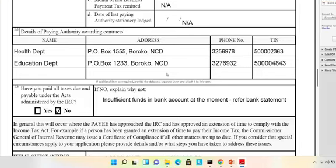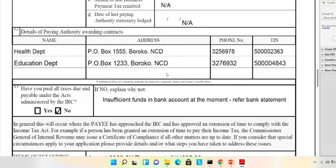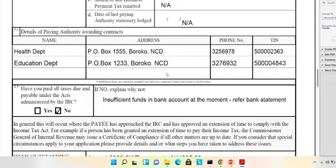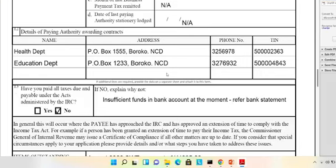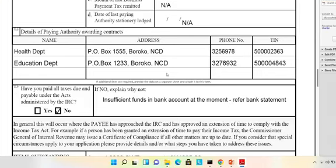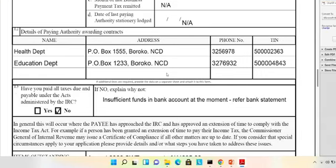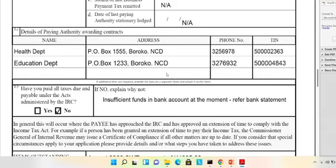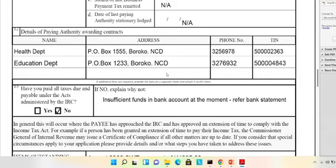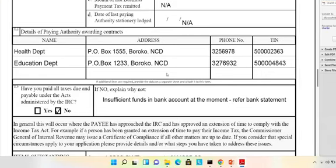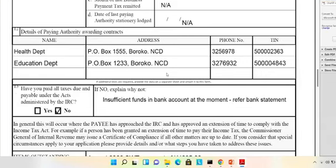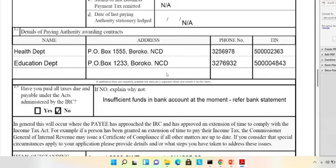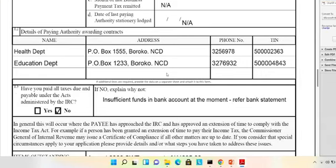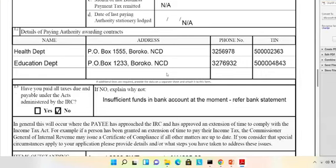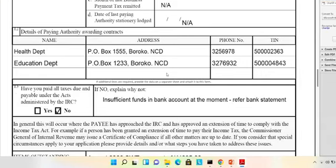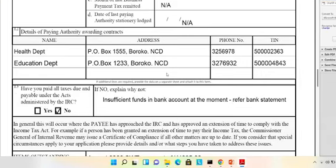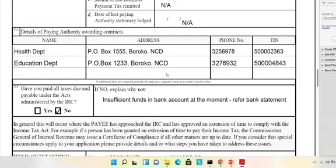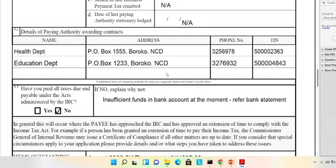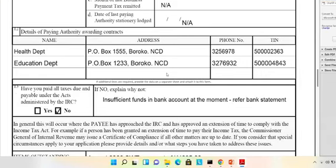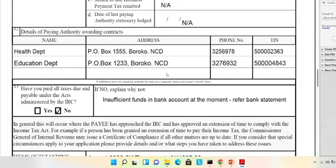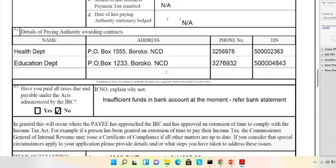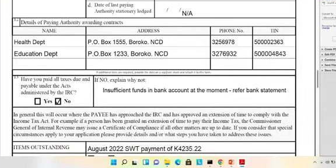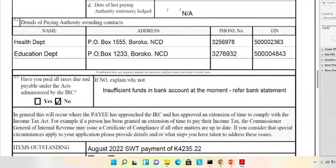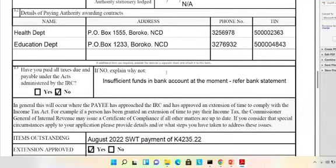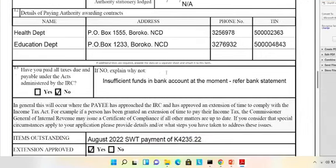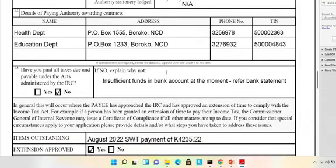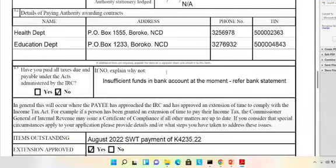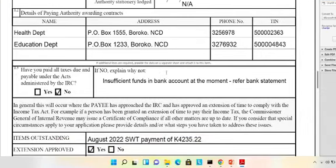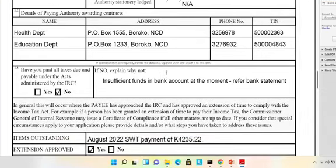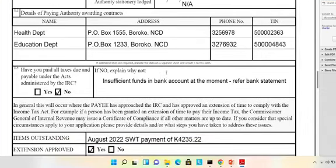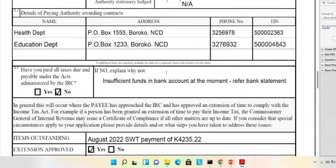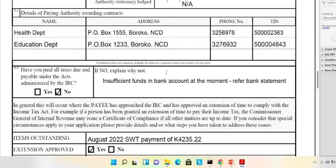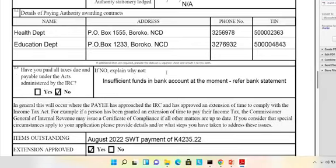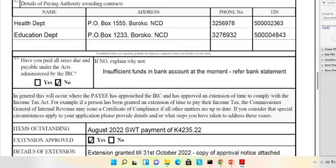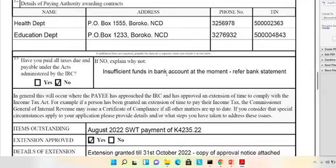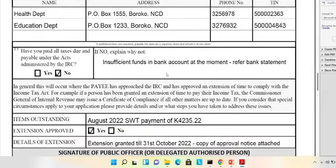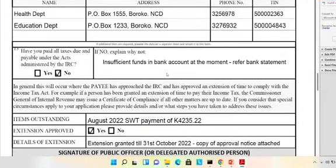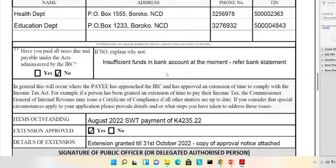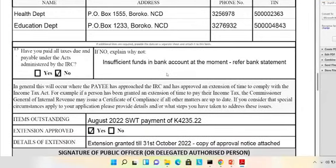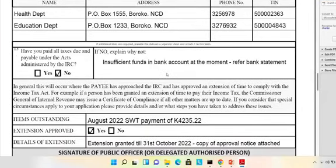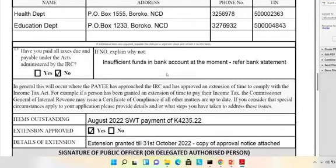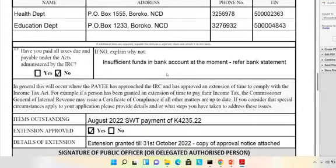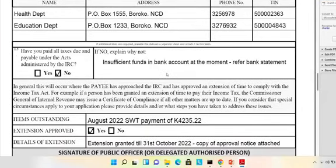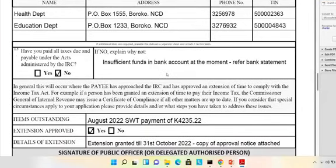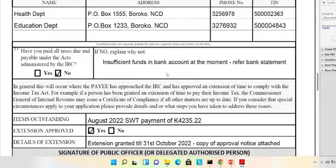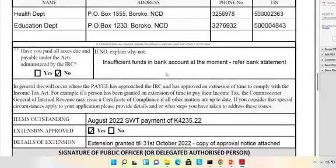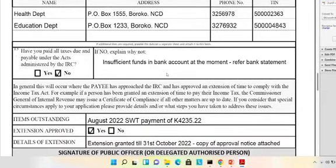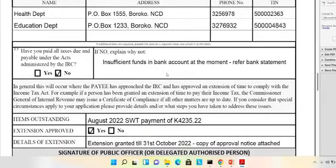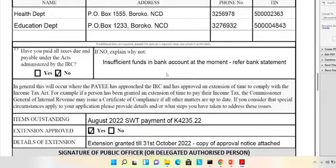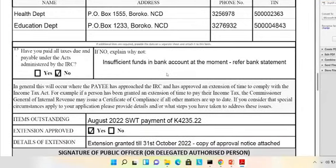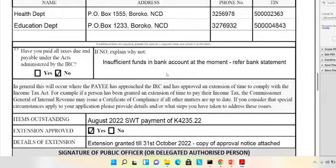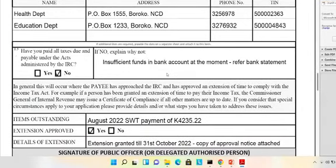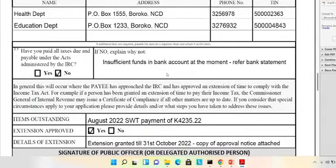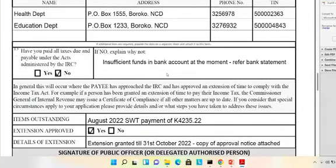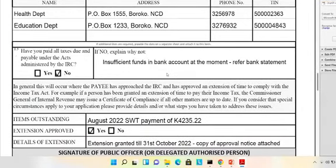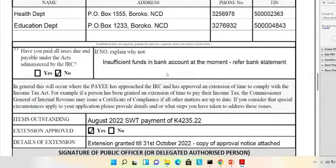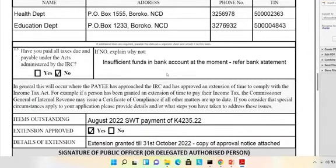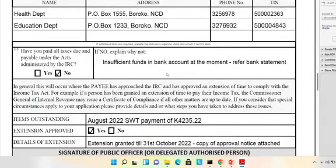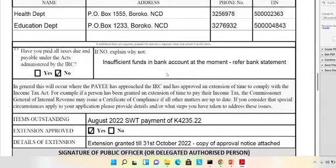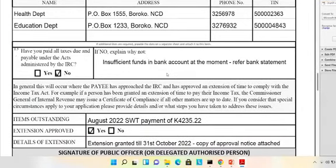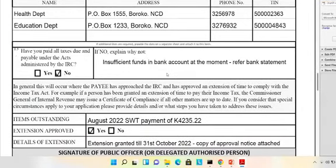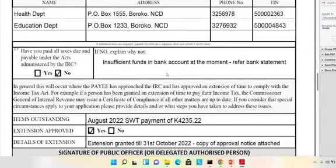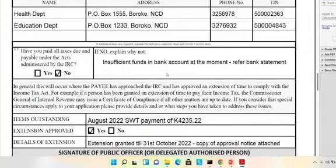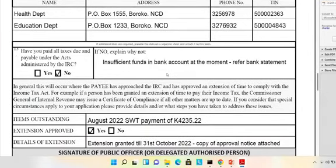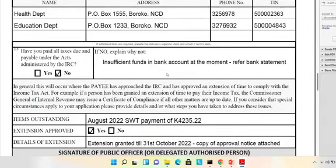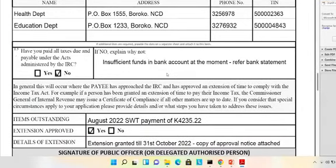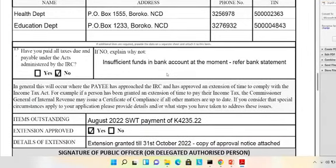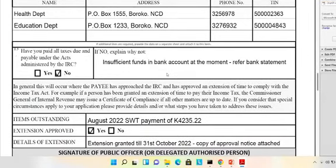no, okay, for this section. And the reason given there is insufficient funds in the